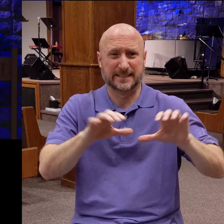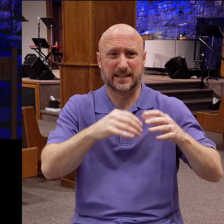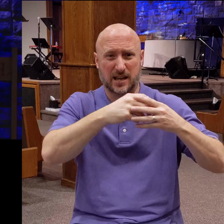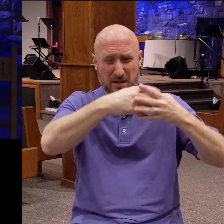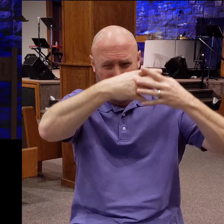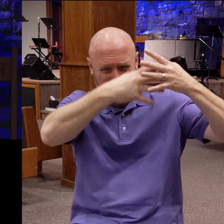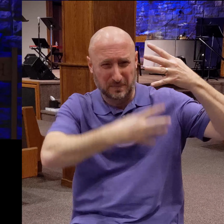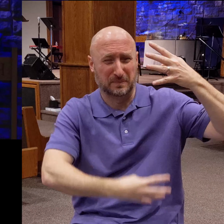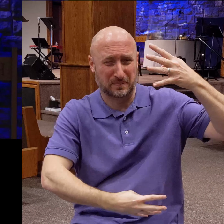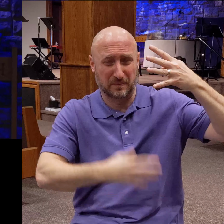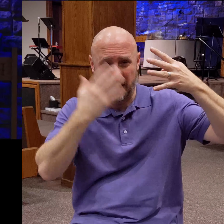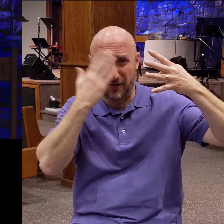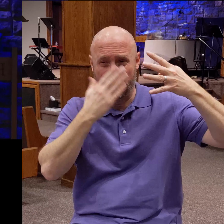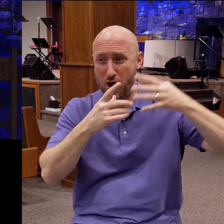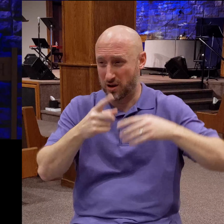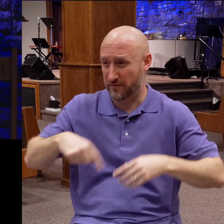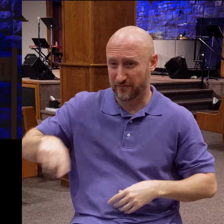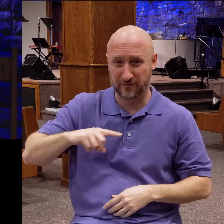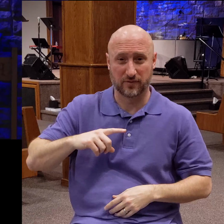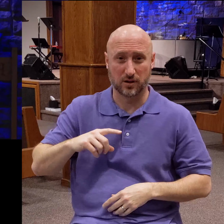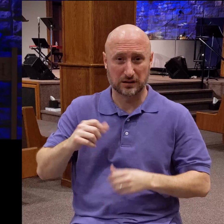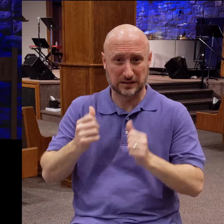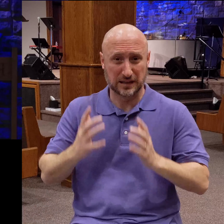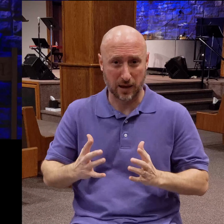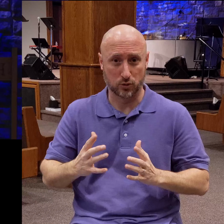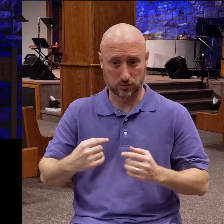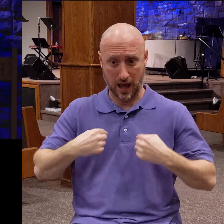them. I walked with him.